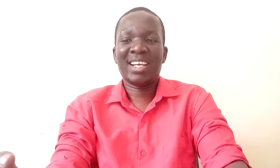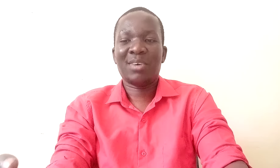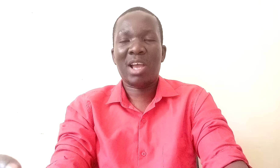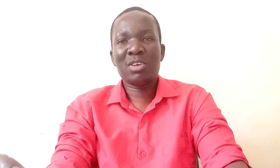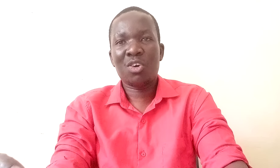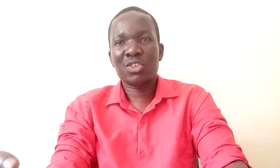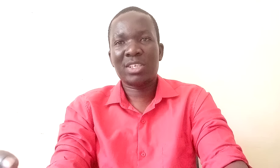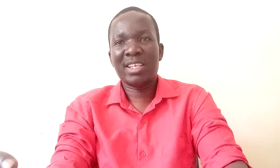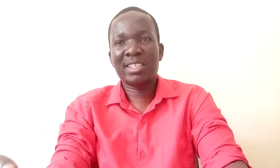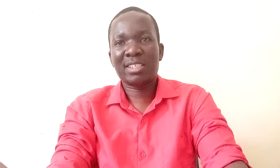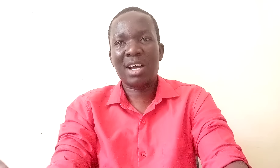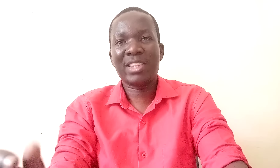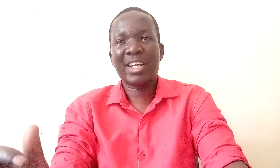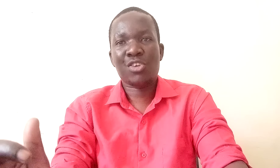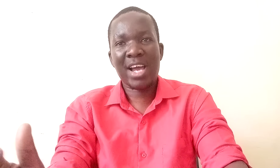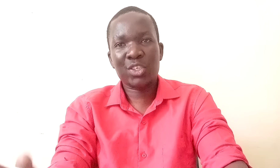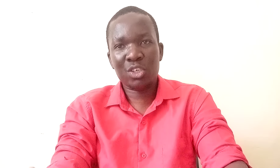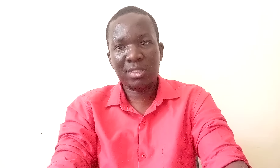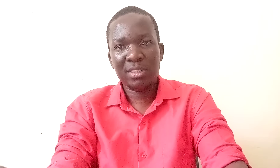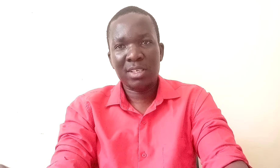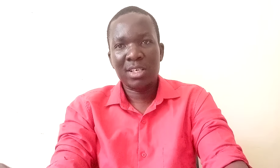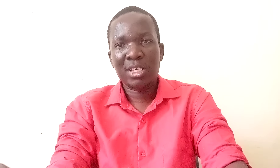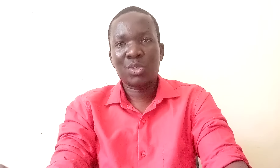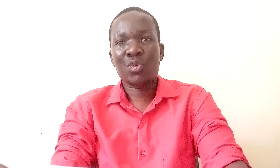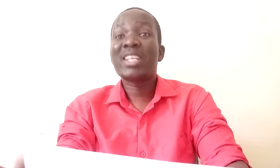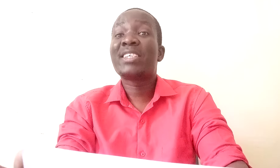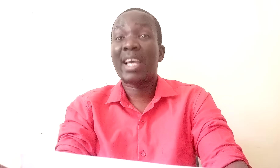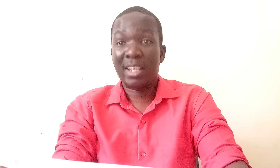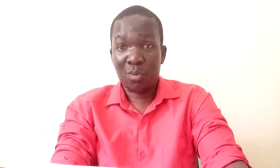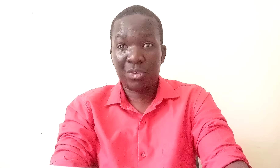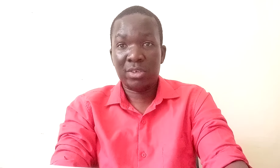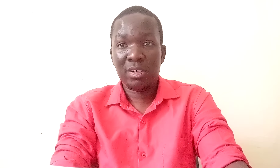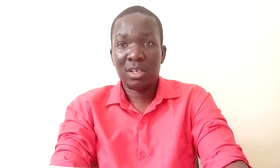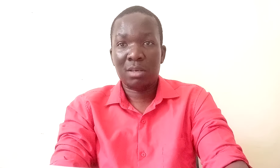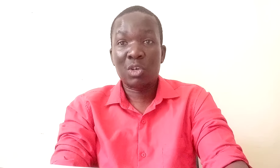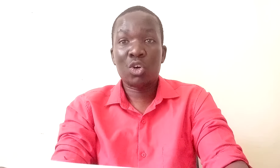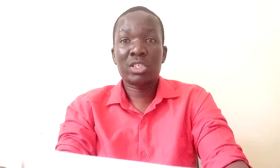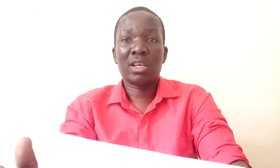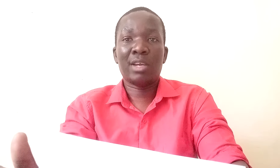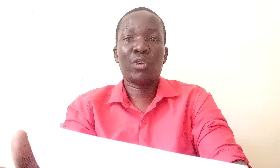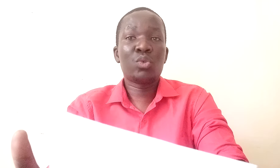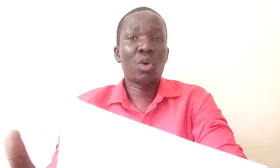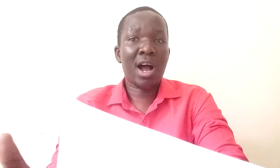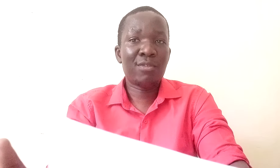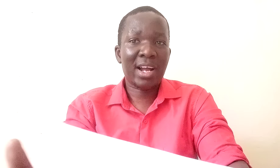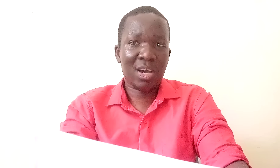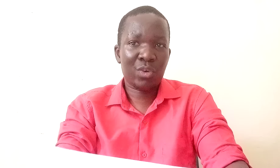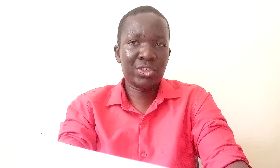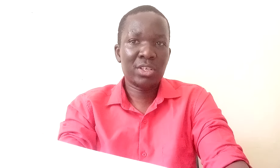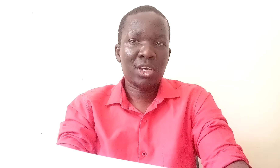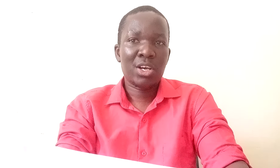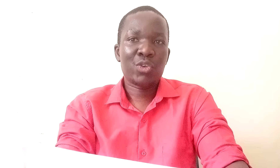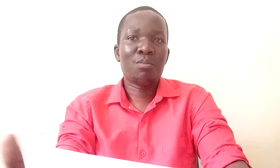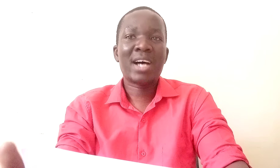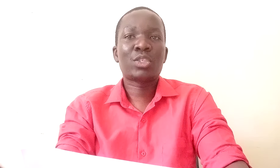Why? Because this is now the introduction to really sign language. Because for you to have a language, you must know